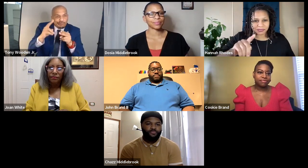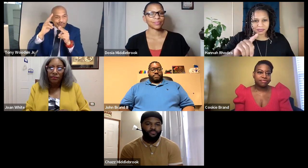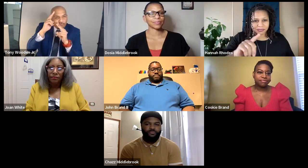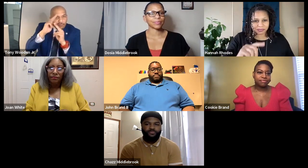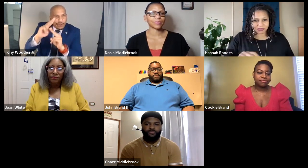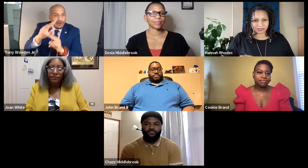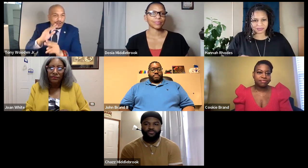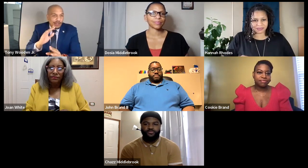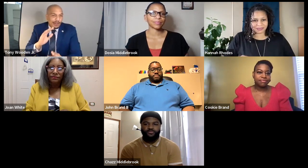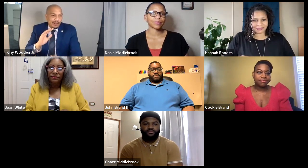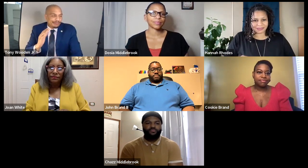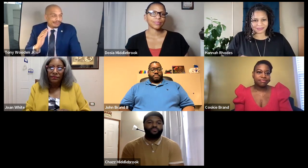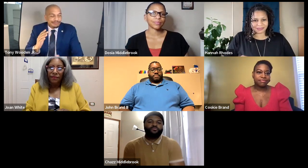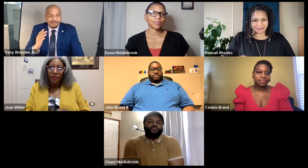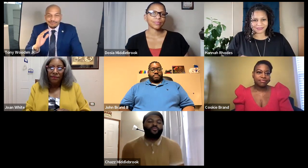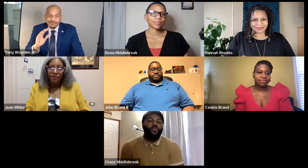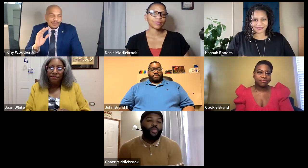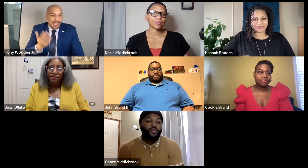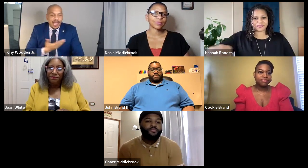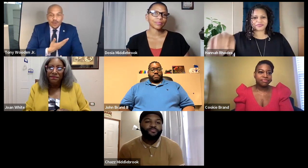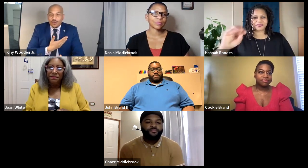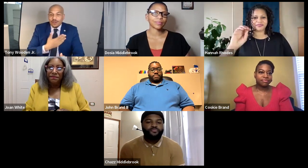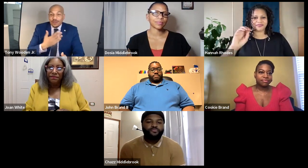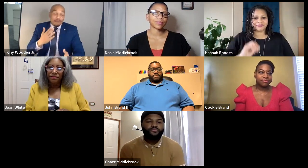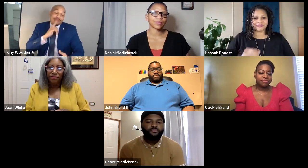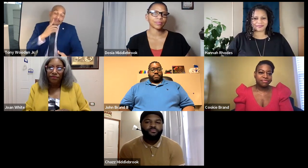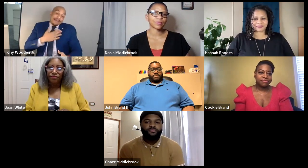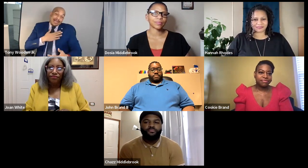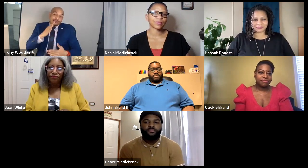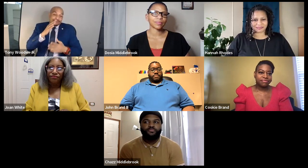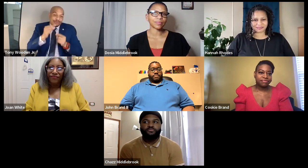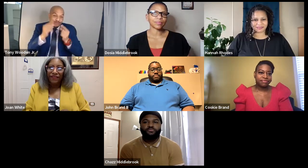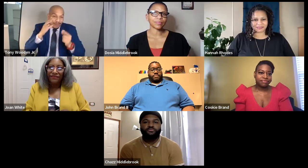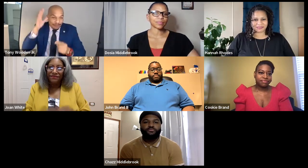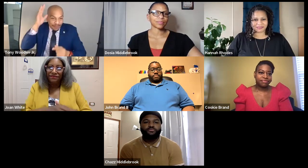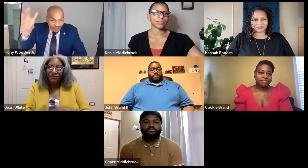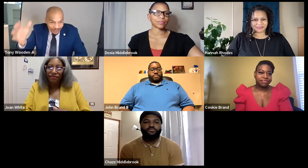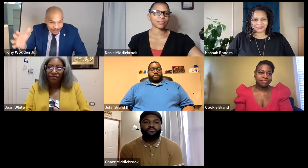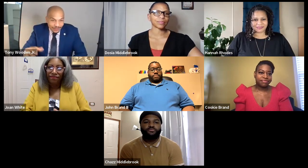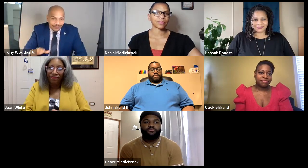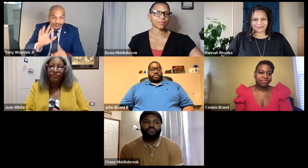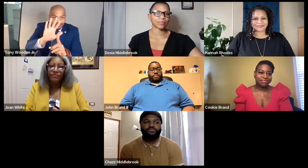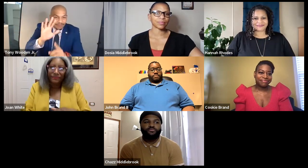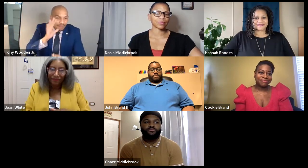wanted to take a moment to recognize, or really to recognize